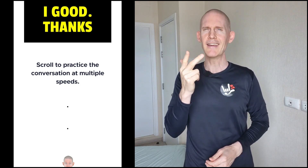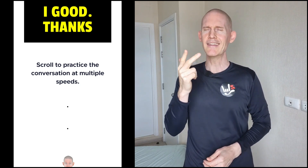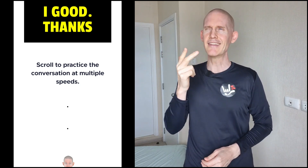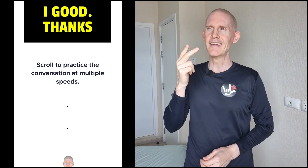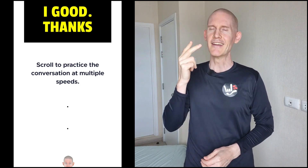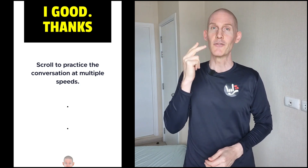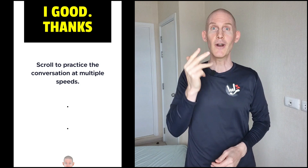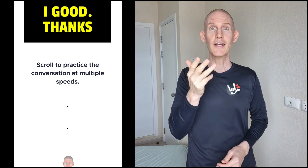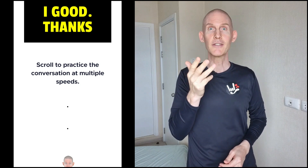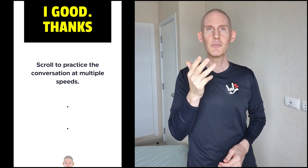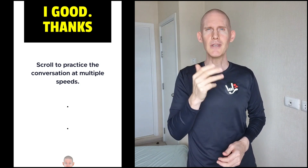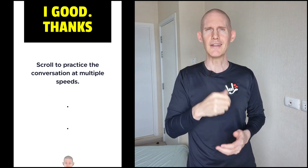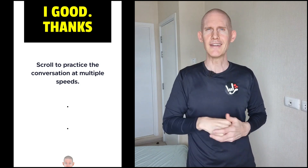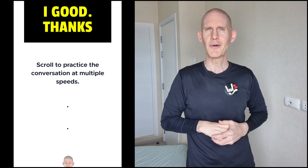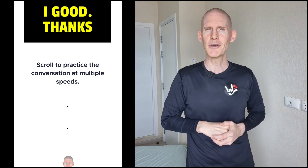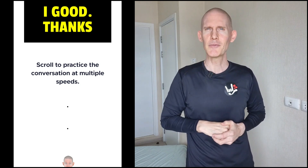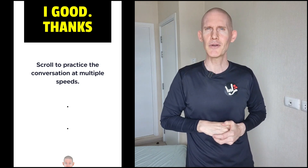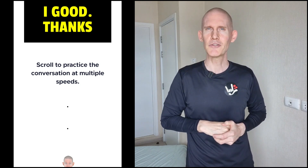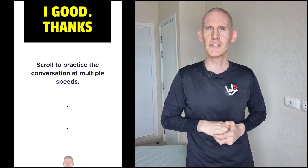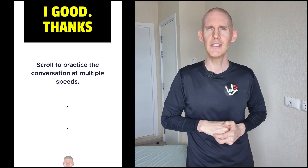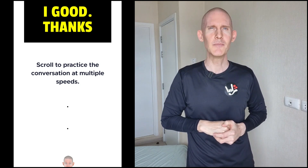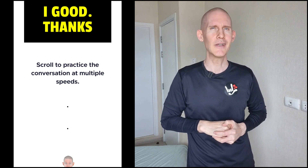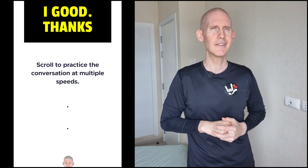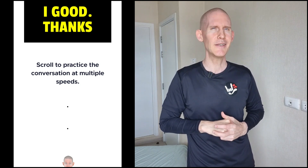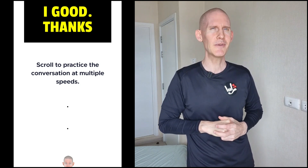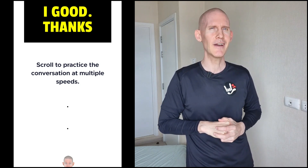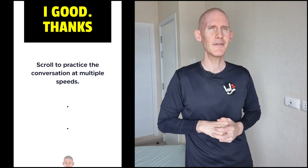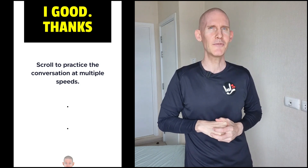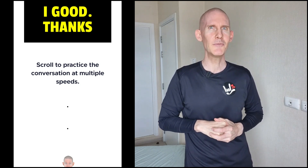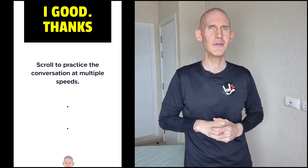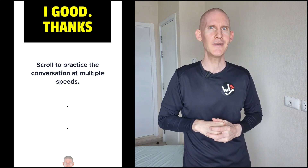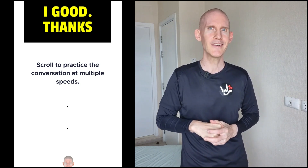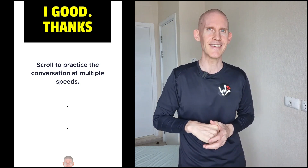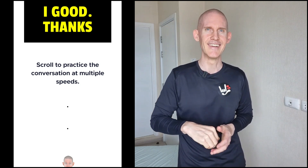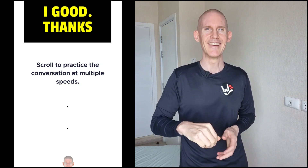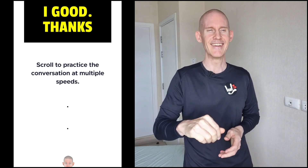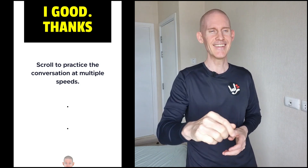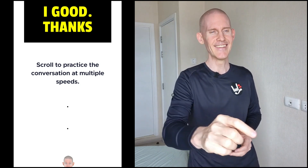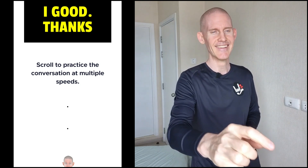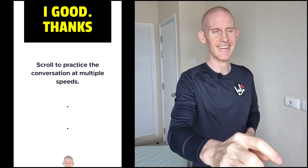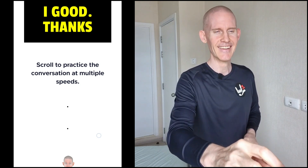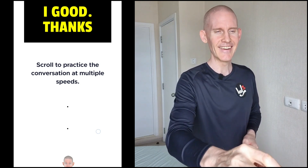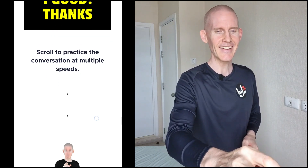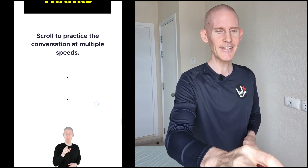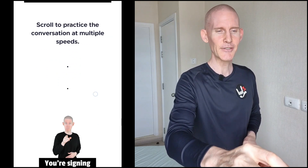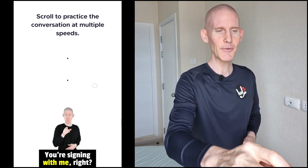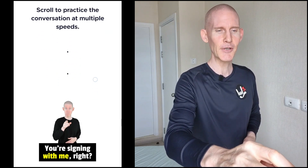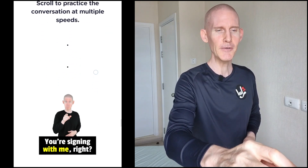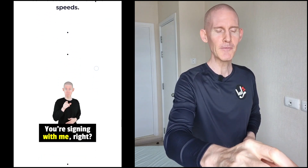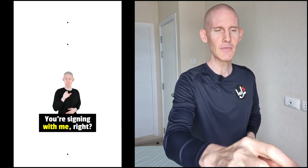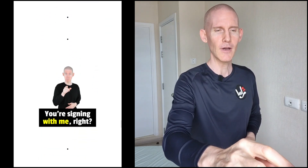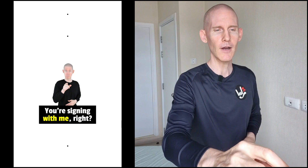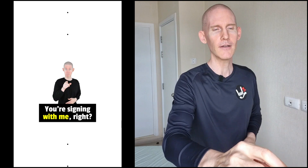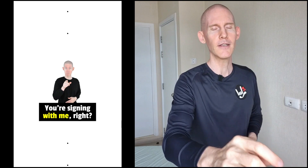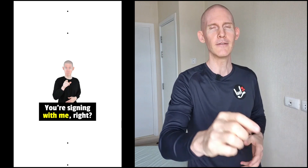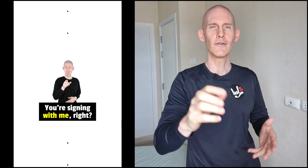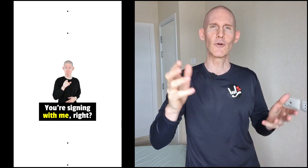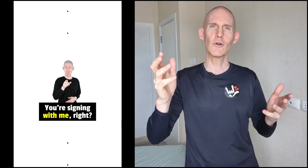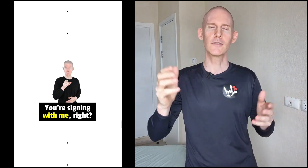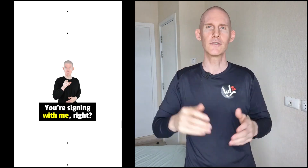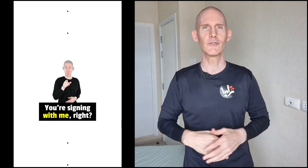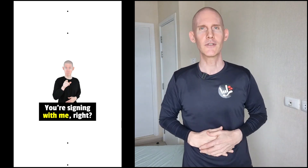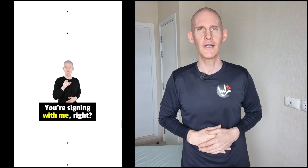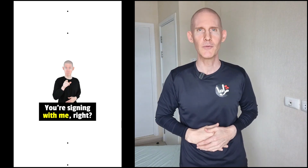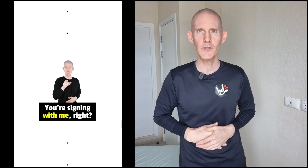speed, and rocket speed. Now what you're about to see might seem kind of familiar. All right, so here we go. And